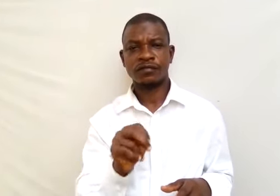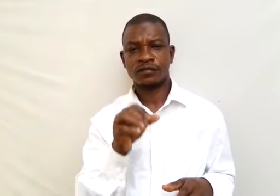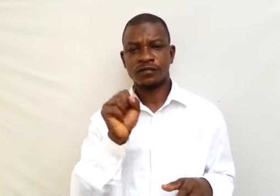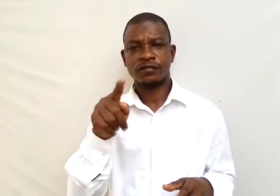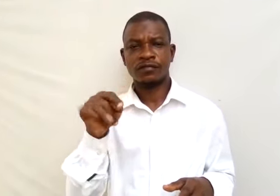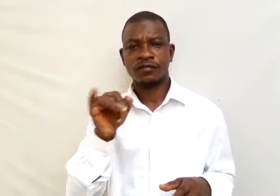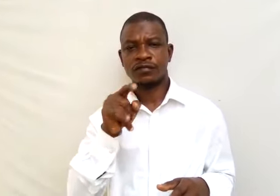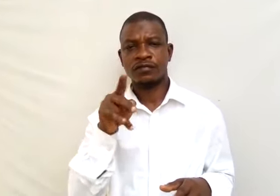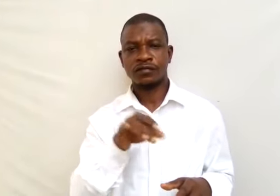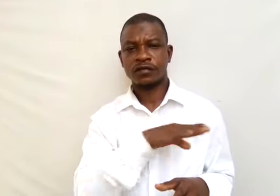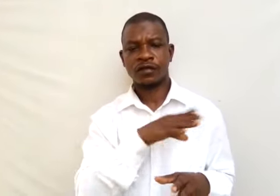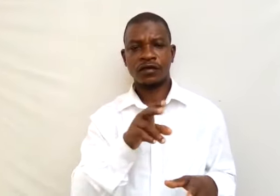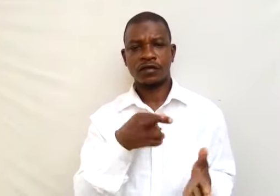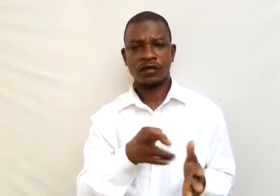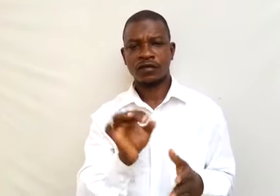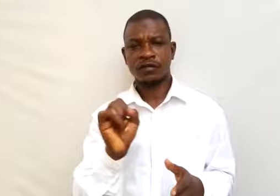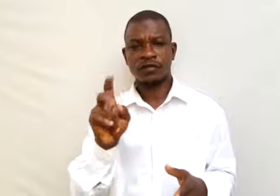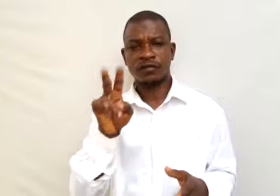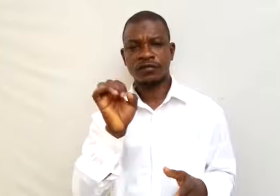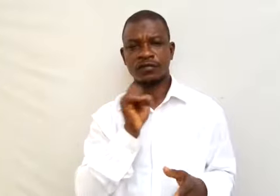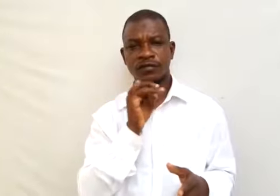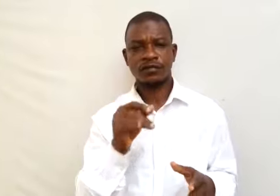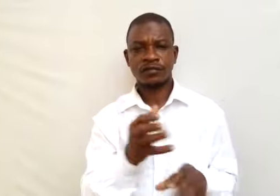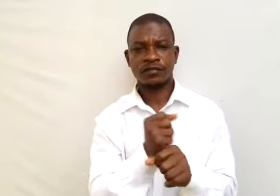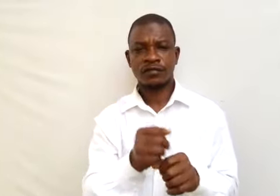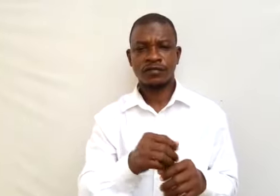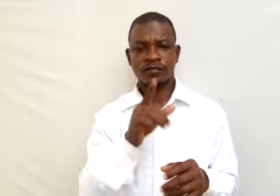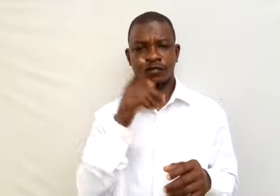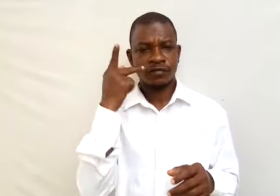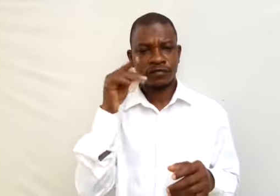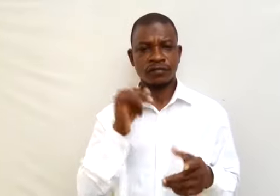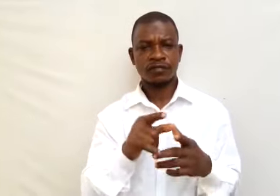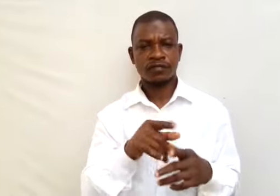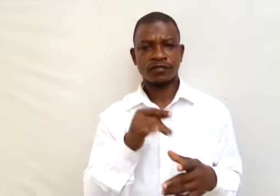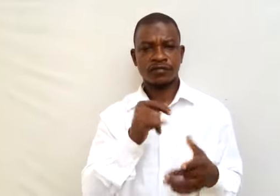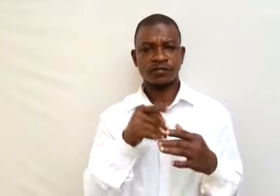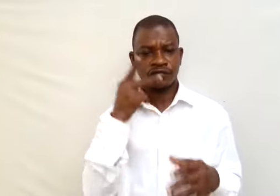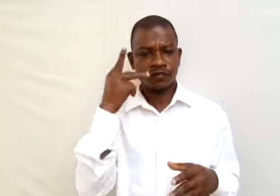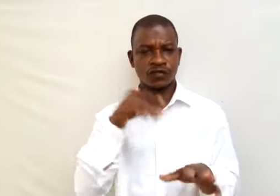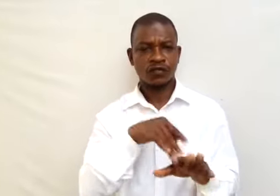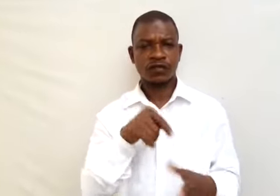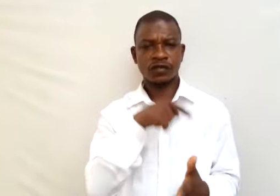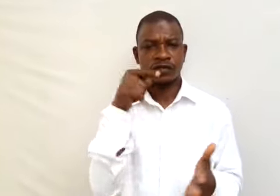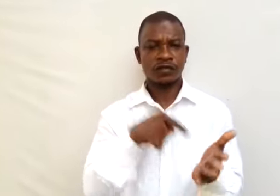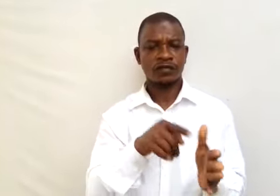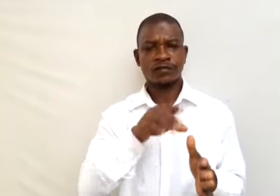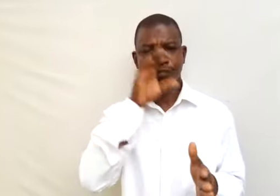and rivers. Take it typically, it causes me look at this picture. This is a typical